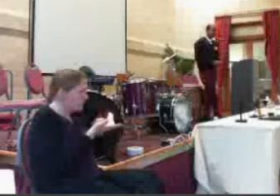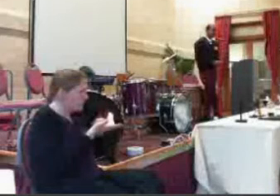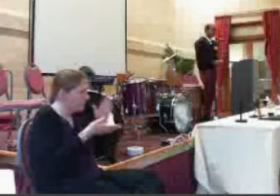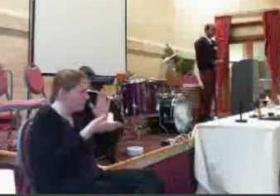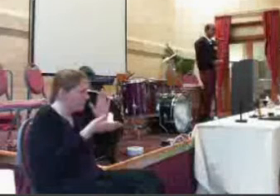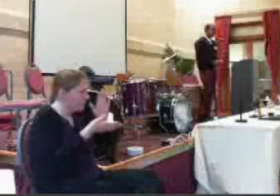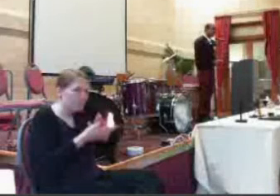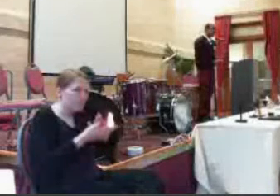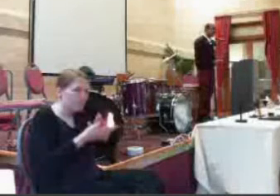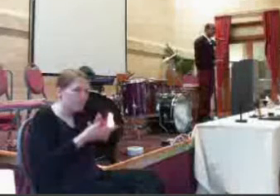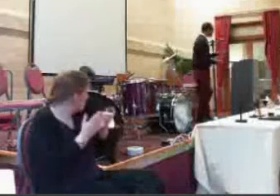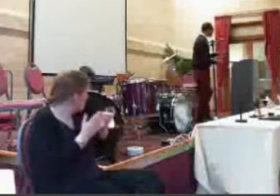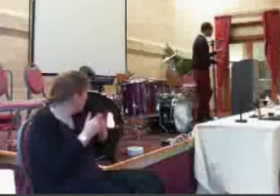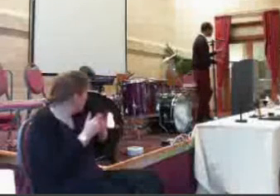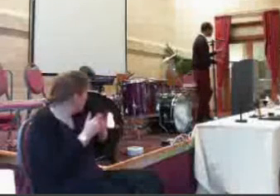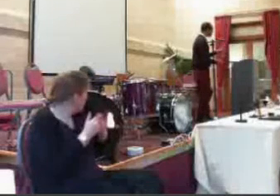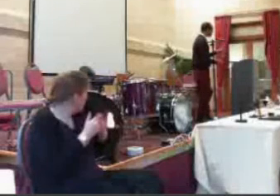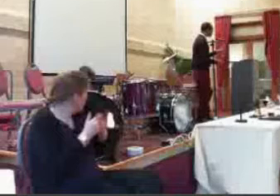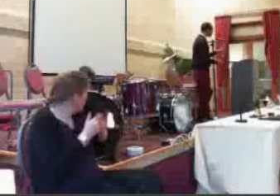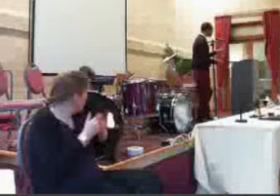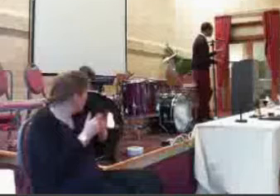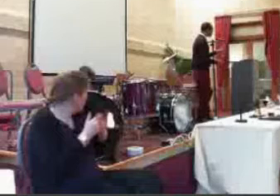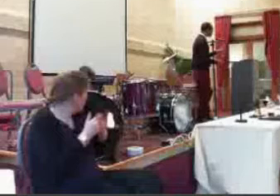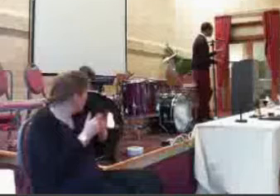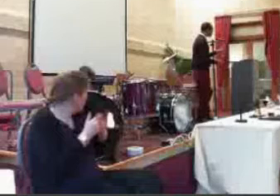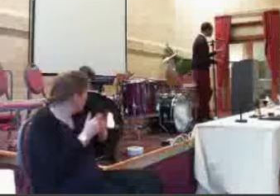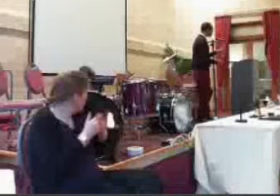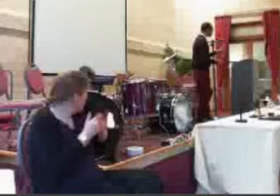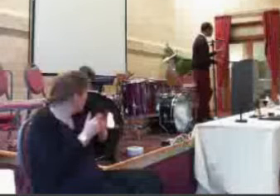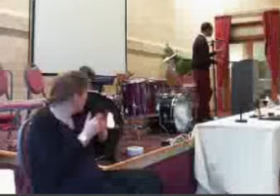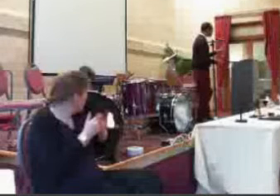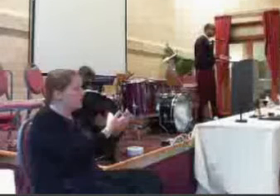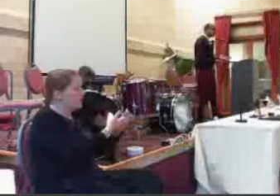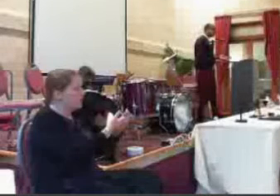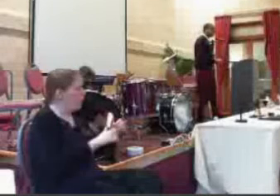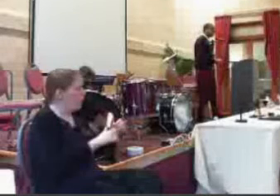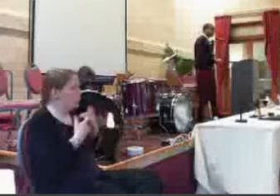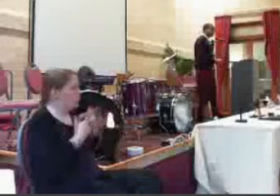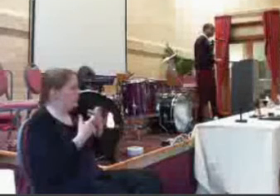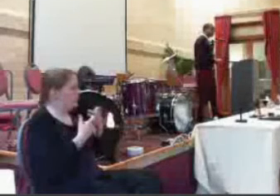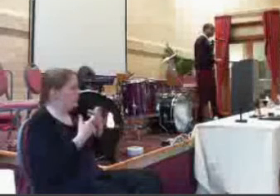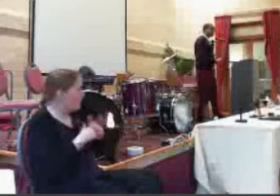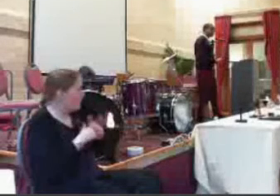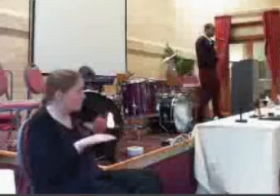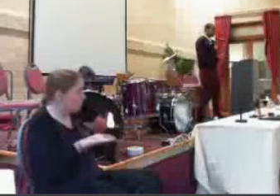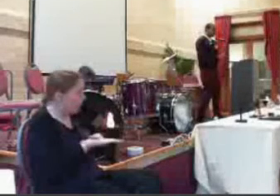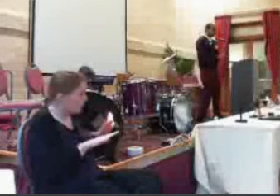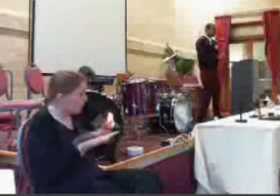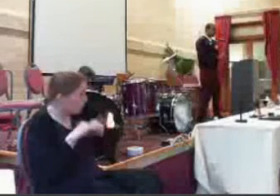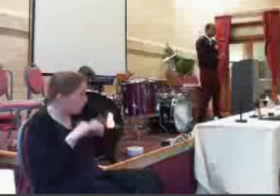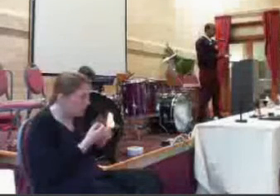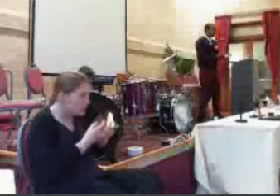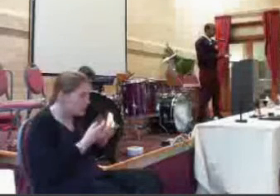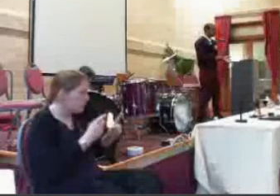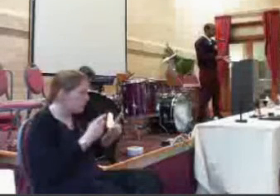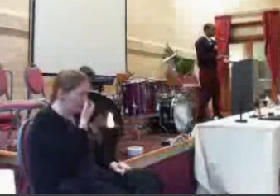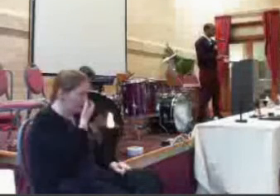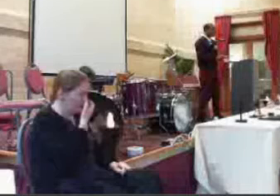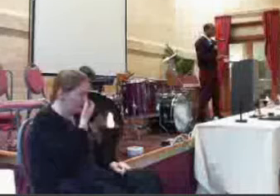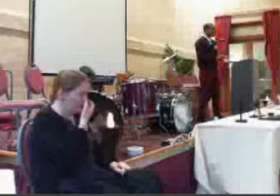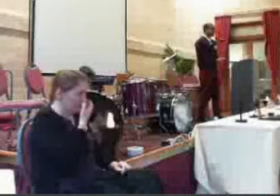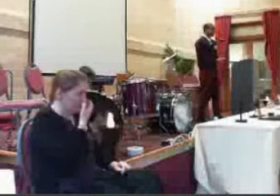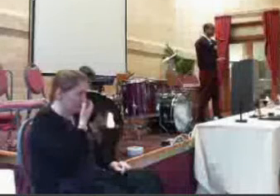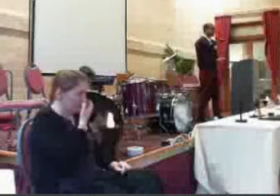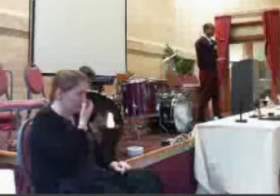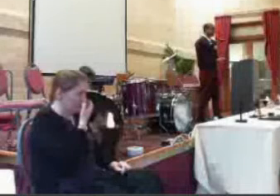the various flip charts that are situated around the hall. Thank you very much